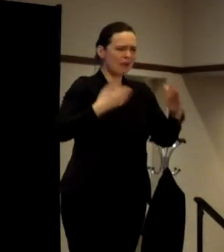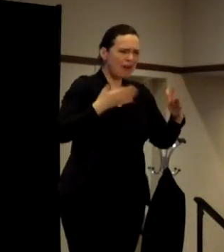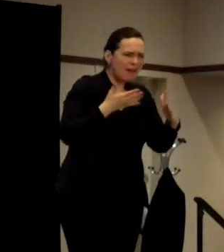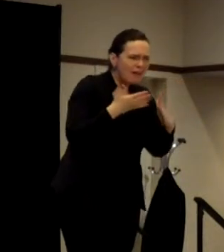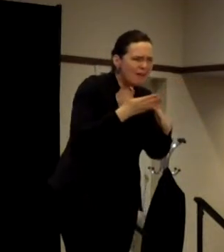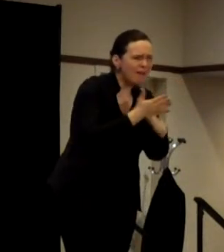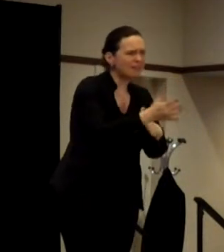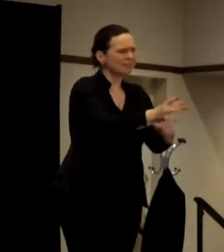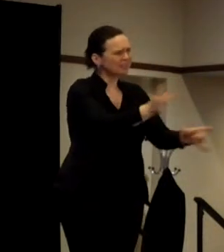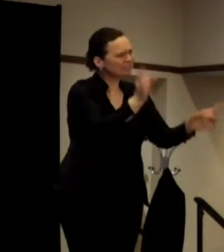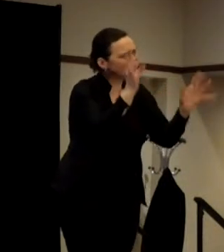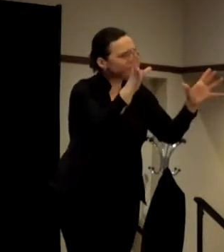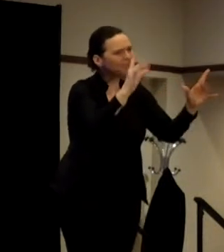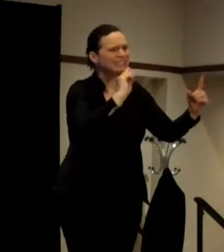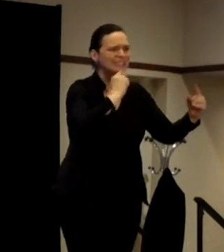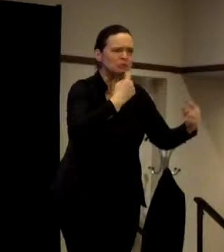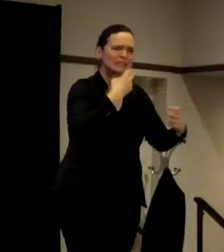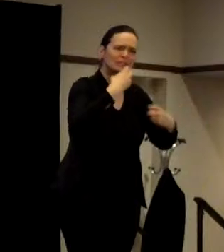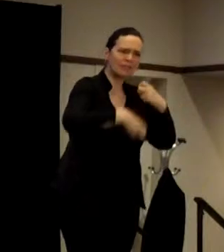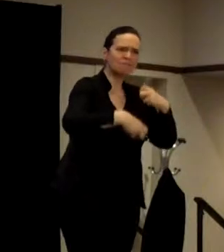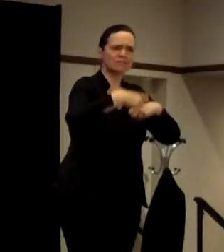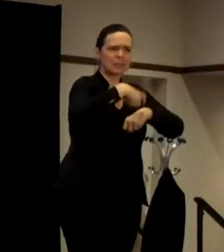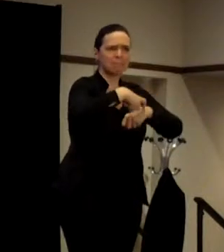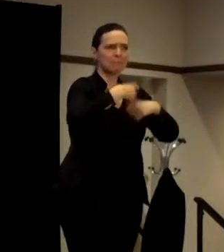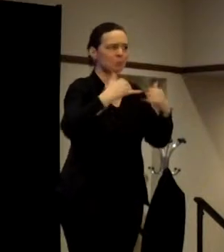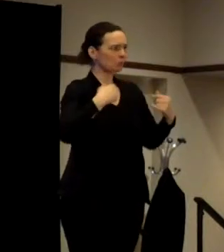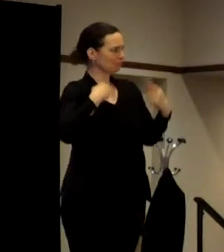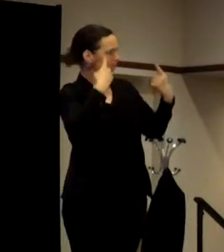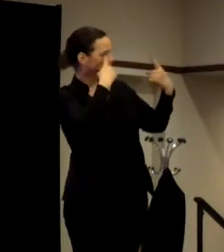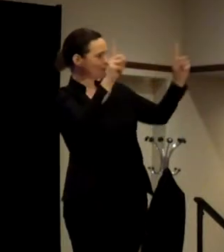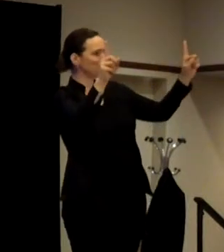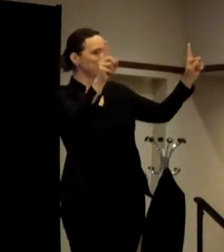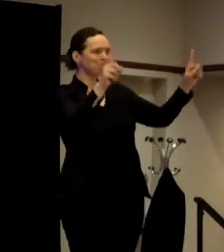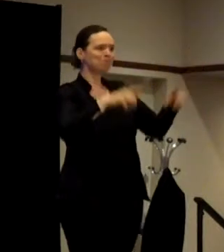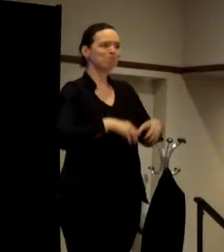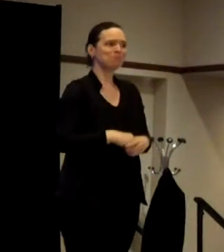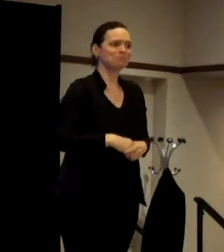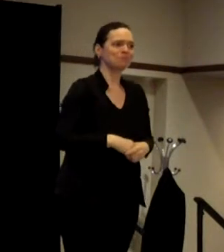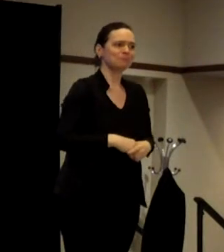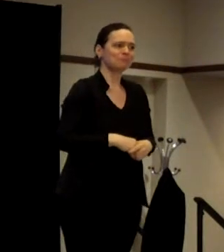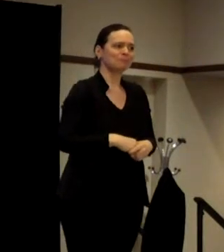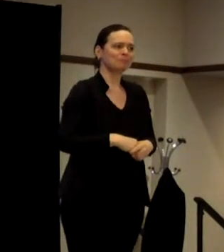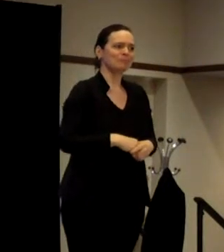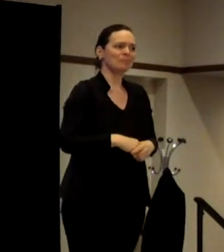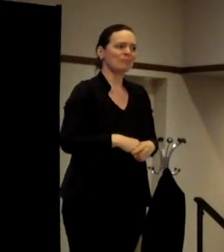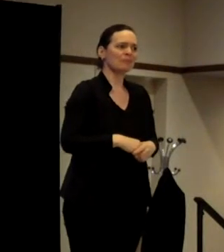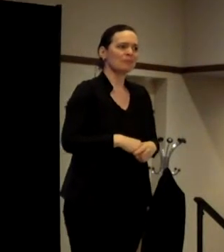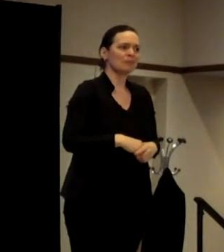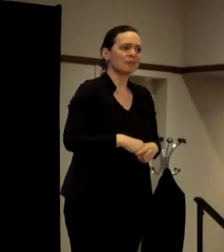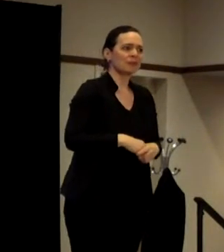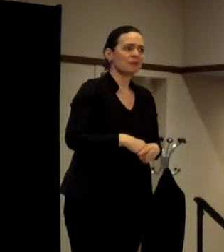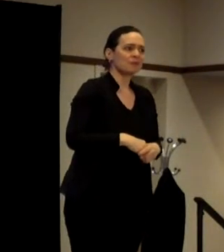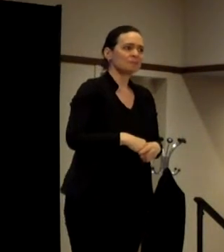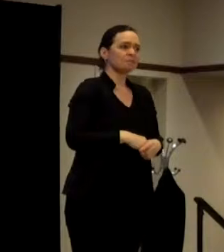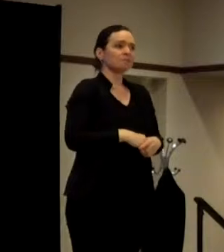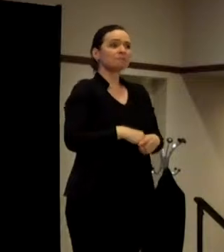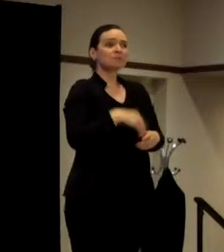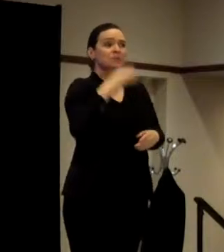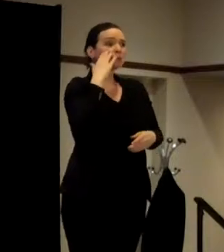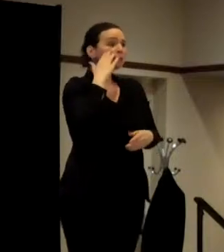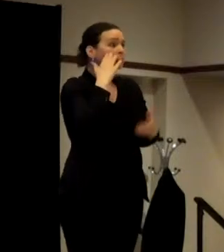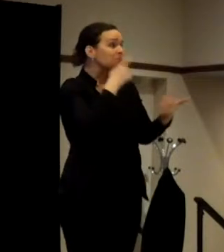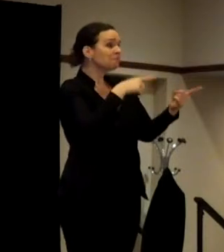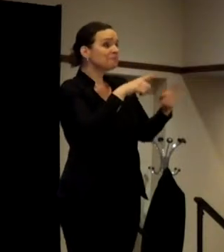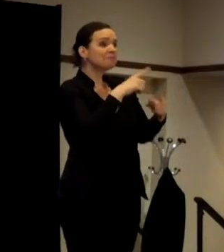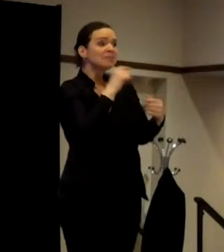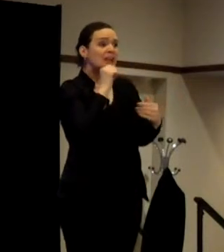it's not an emergency for you? No, it's not, because we already made all the tough decisions. But $120 million that